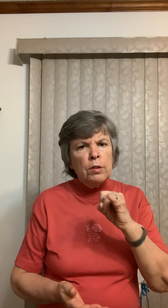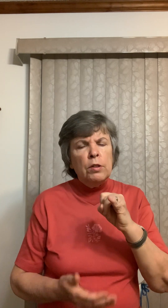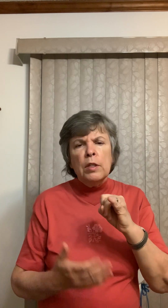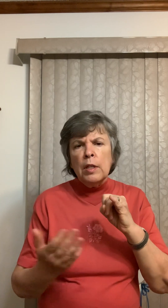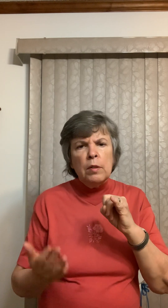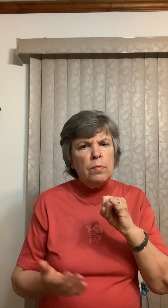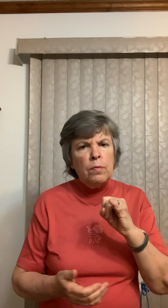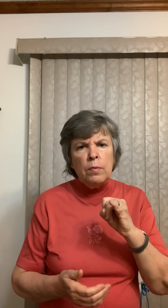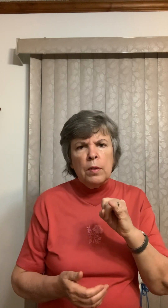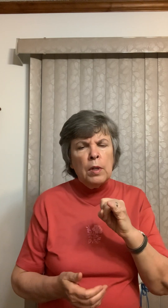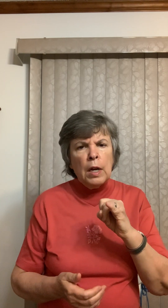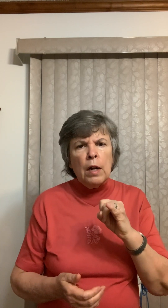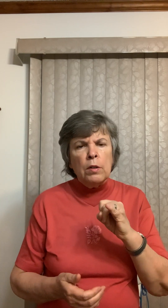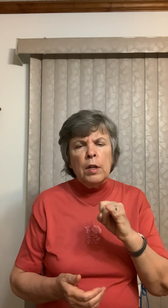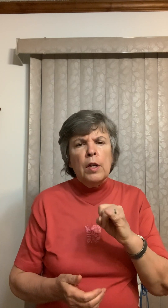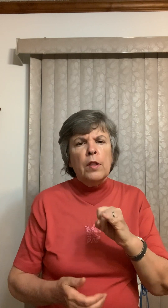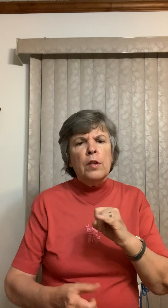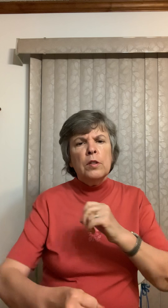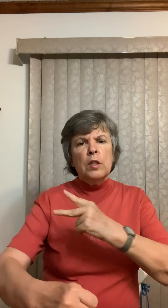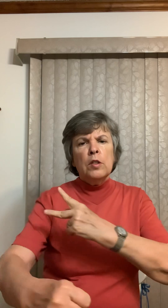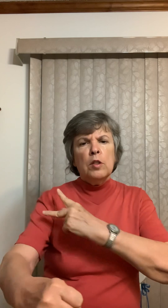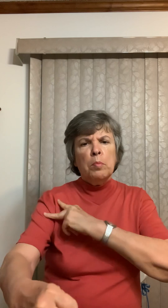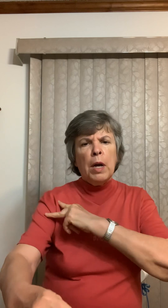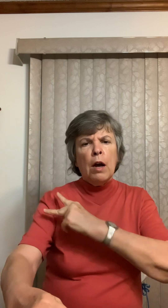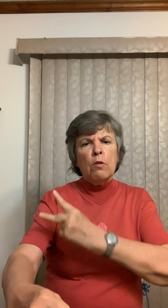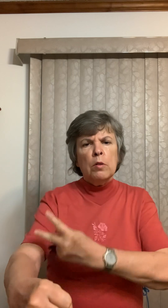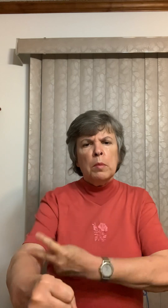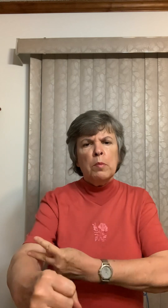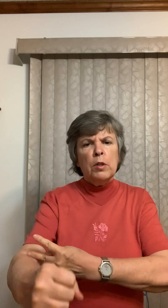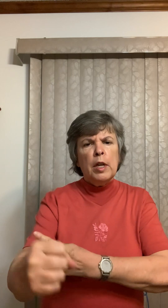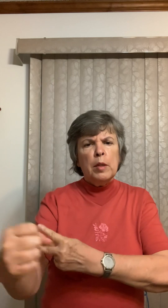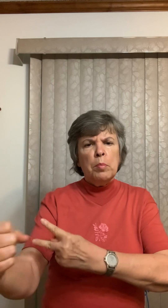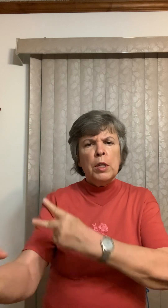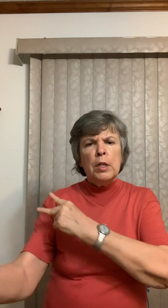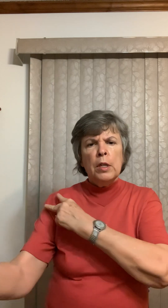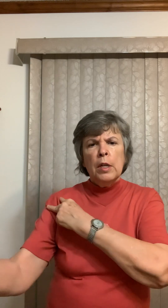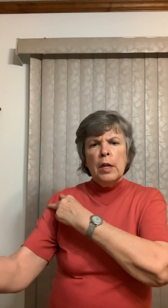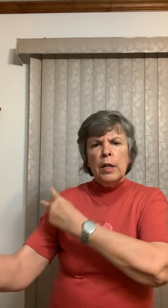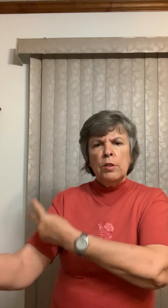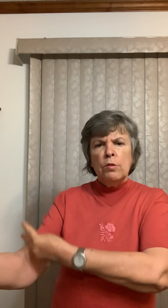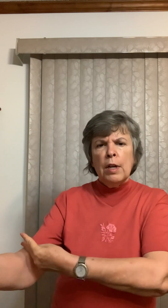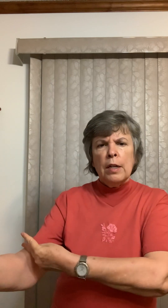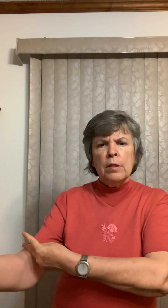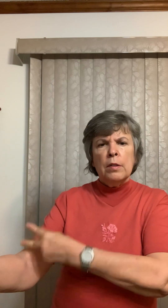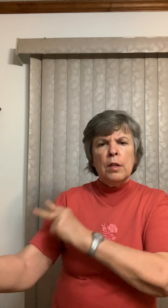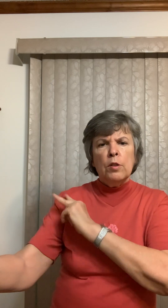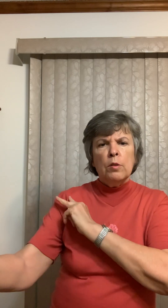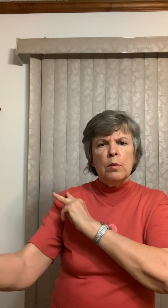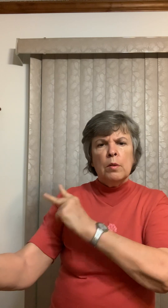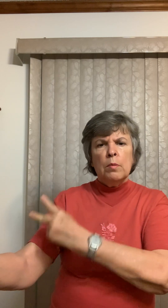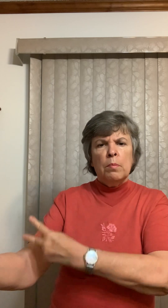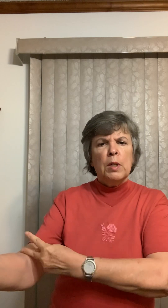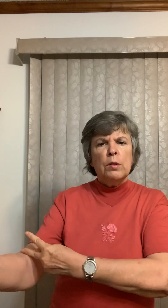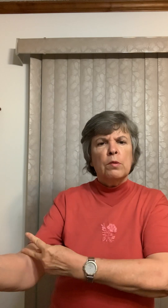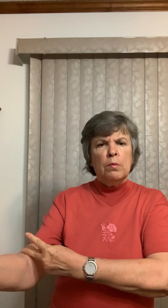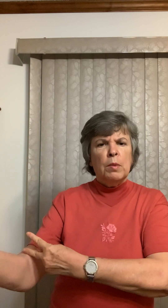can leave that out. This is the power. Remember, you take a P and you accent your muscle. Mine